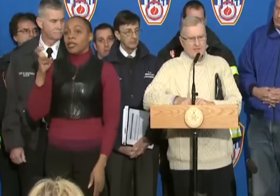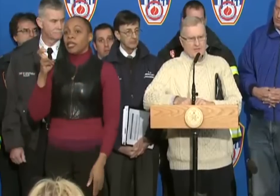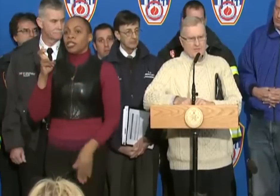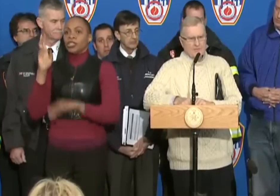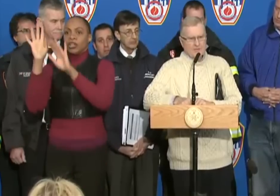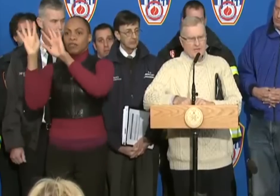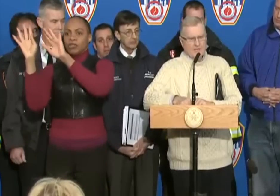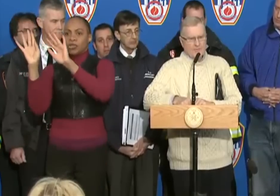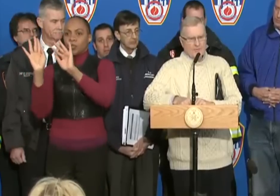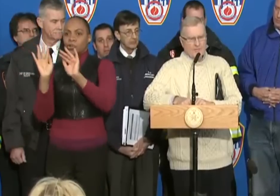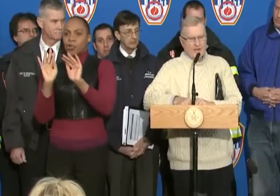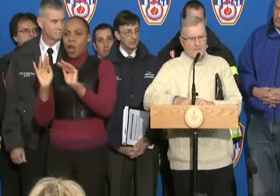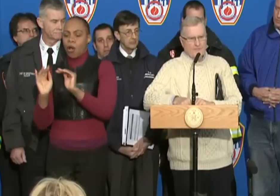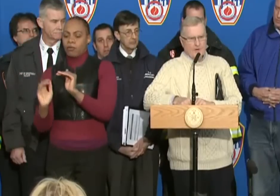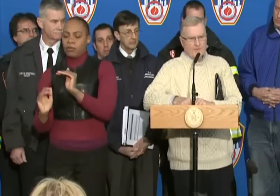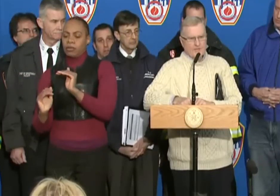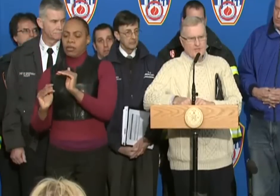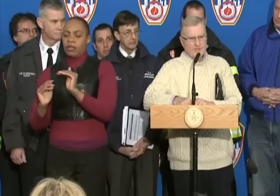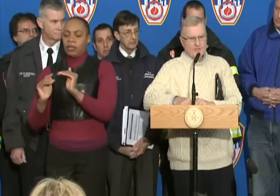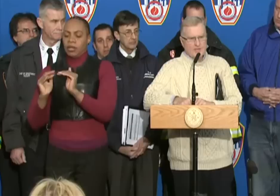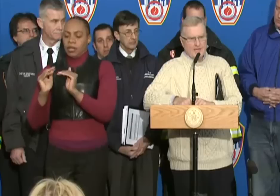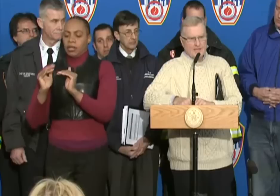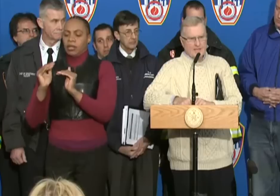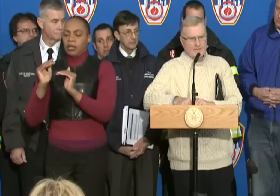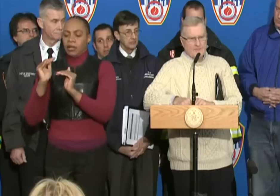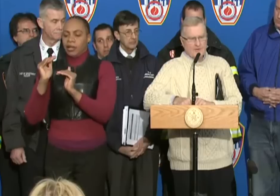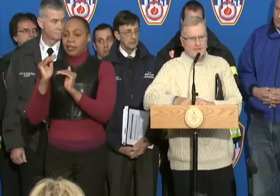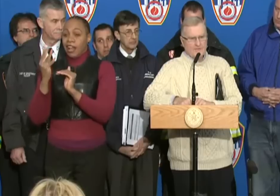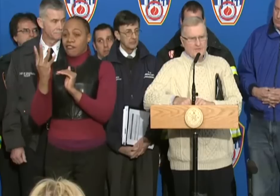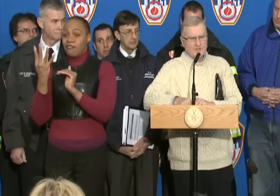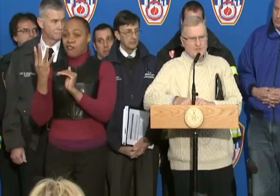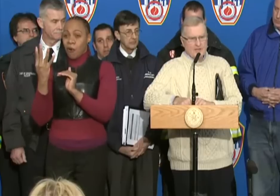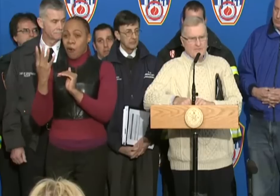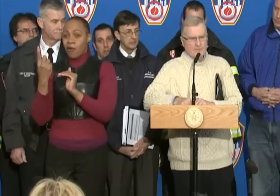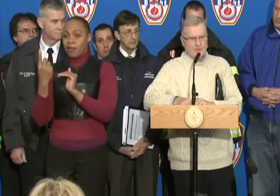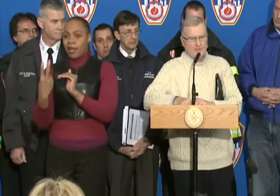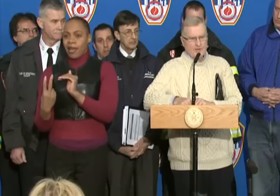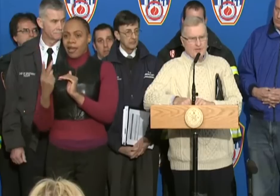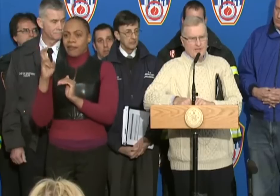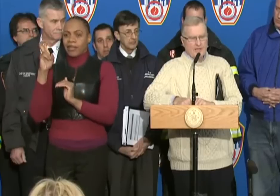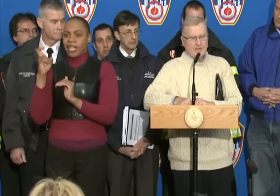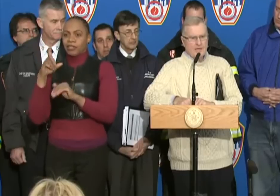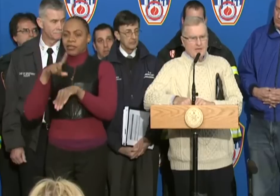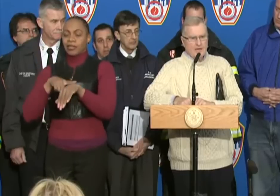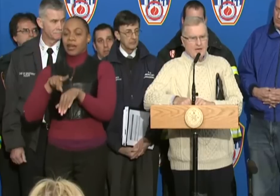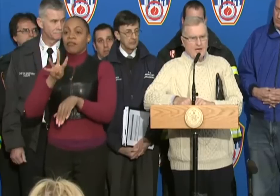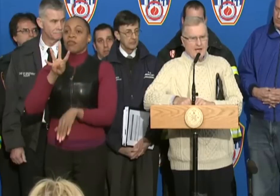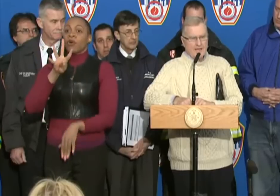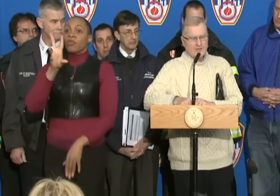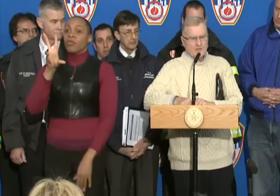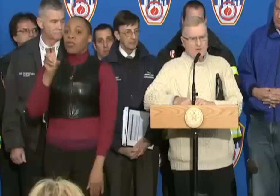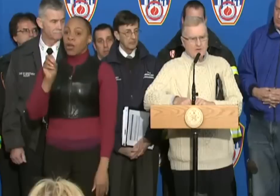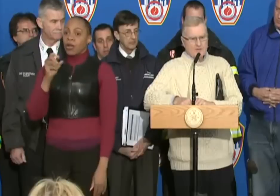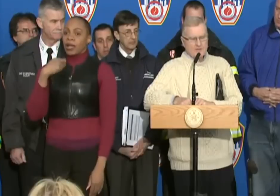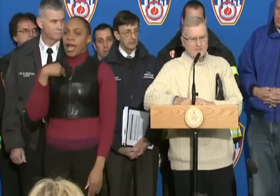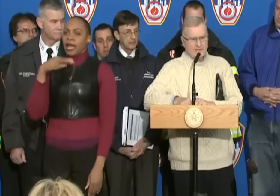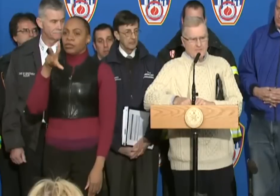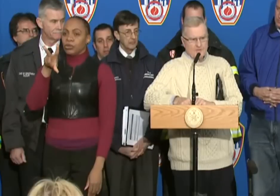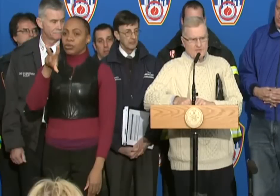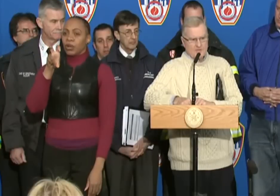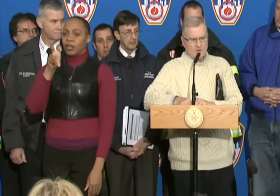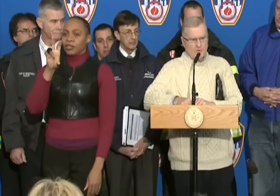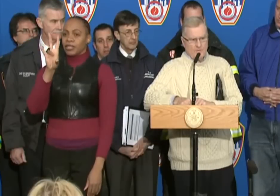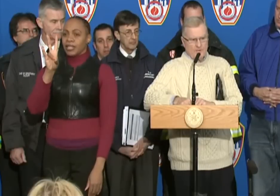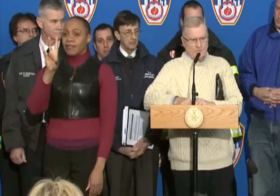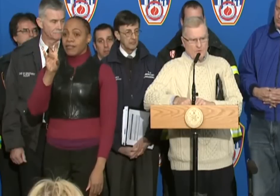That continued to build up. We were about 4 inches at 4.5 inches at 4:30. I had